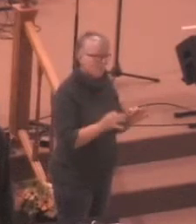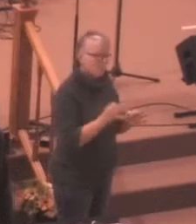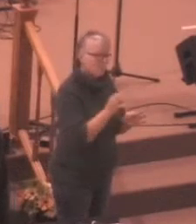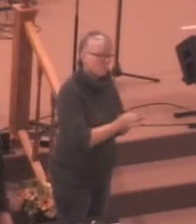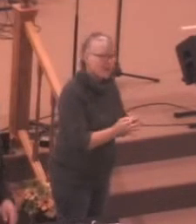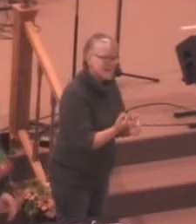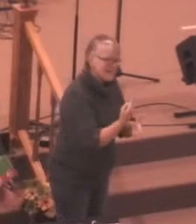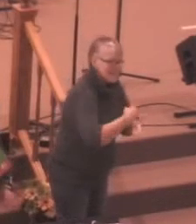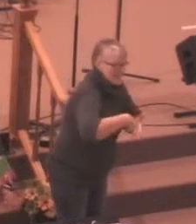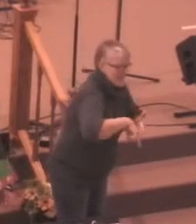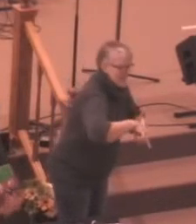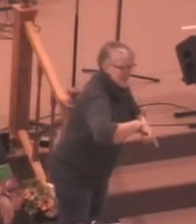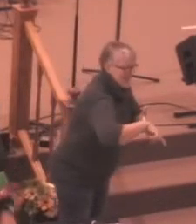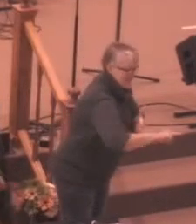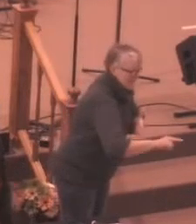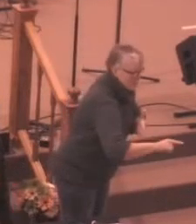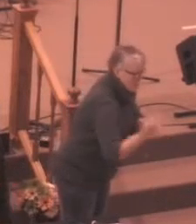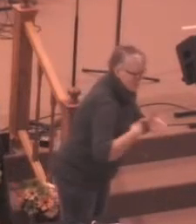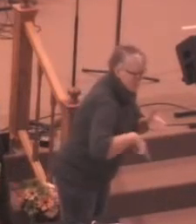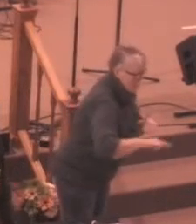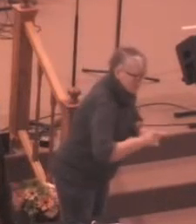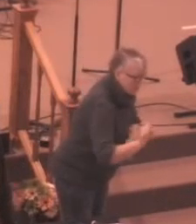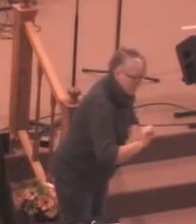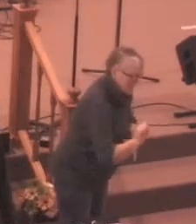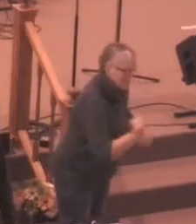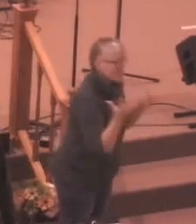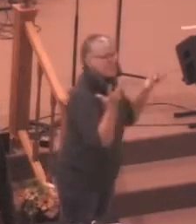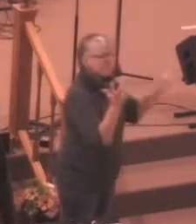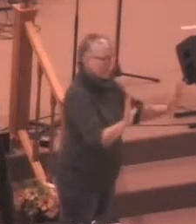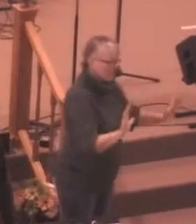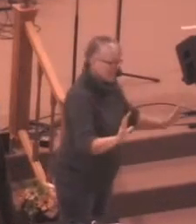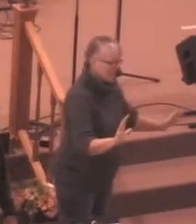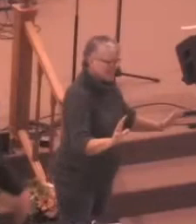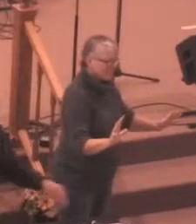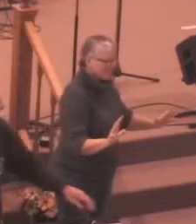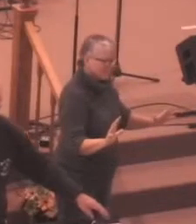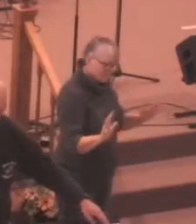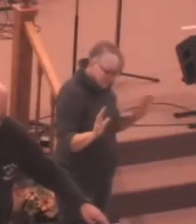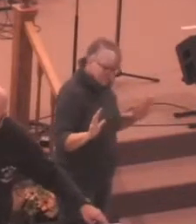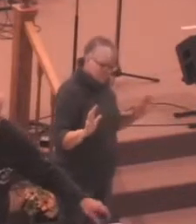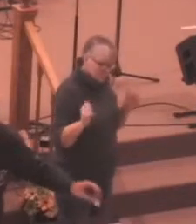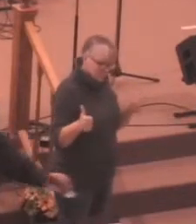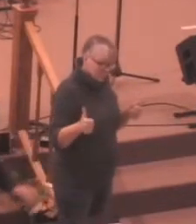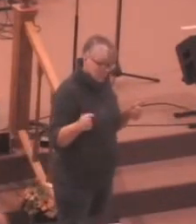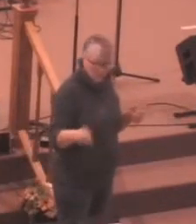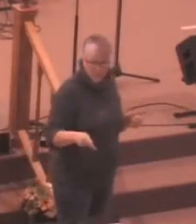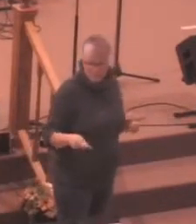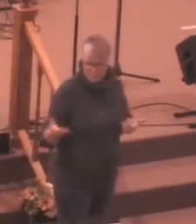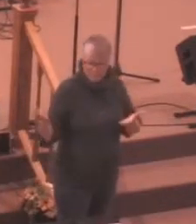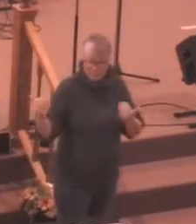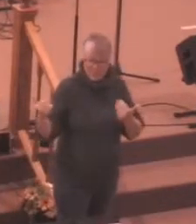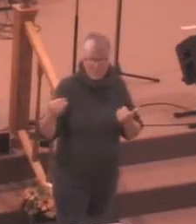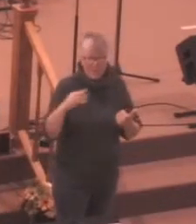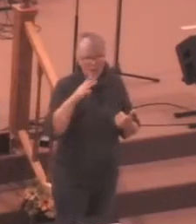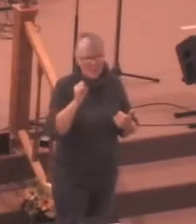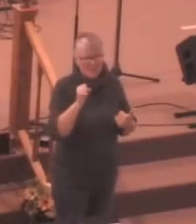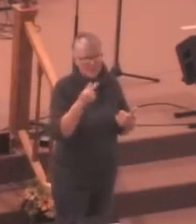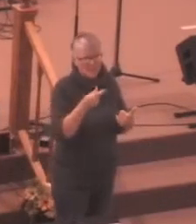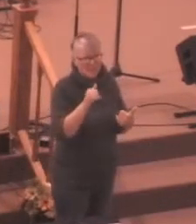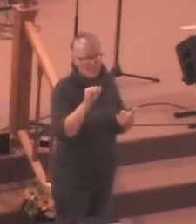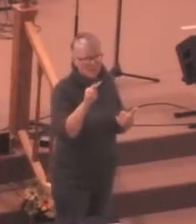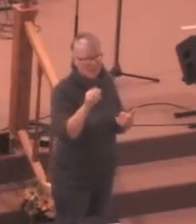yeah, next Saturday is the end of the shoeboxes. Okay? Come on, Miss Gina.